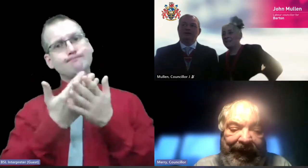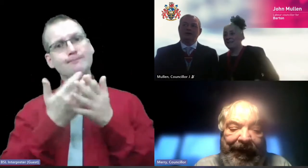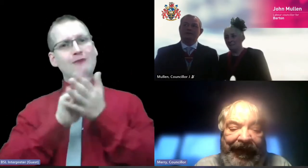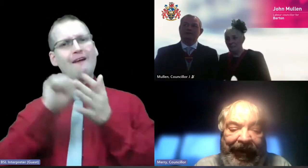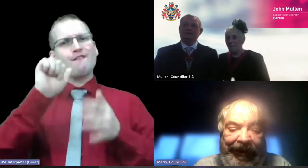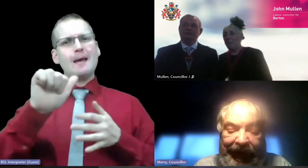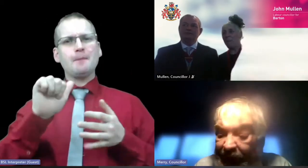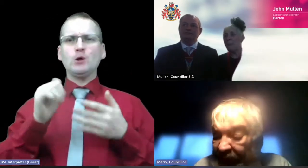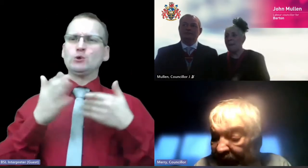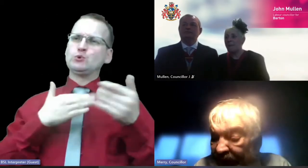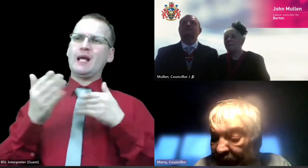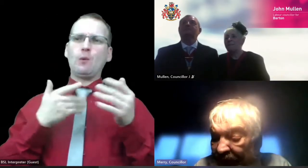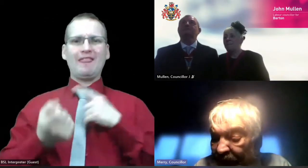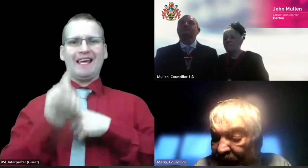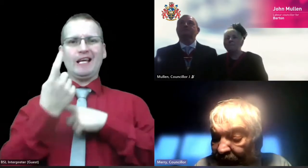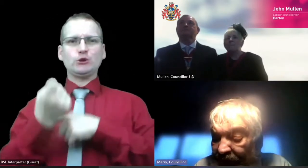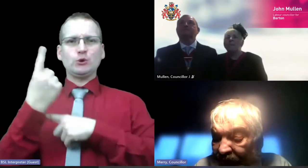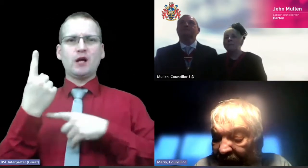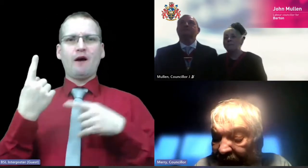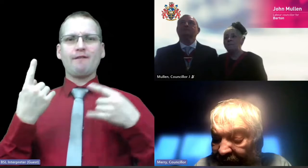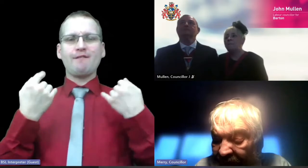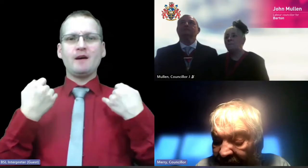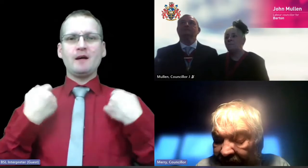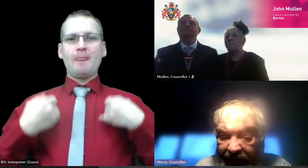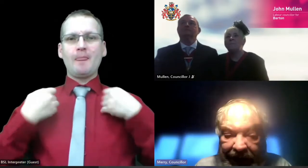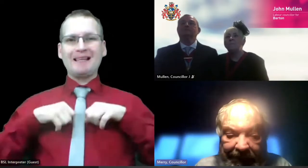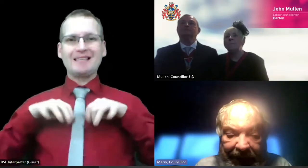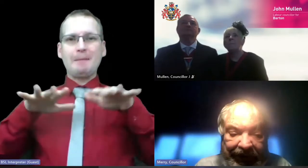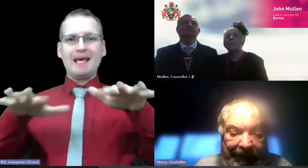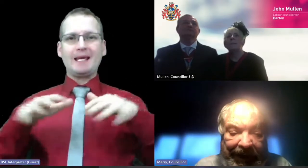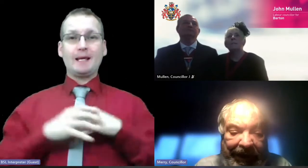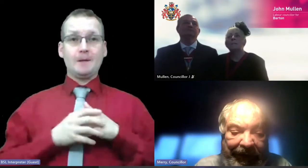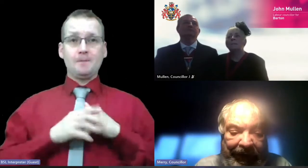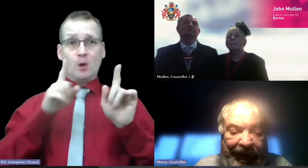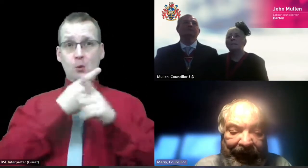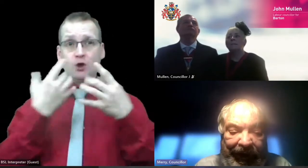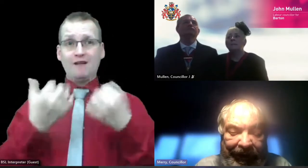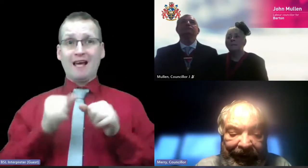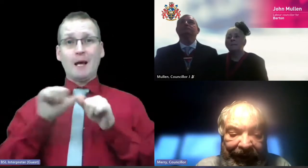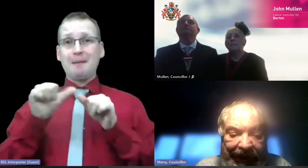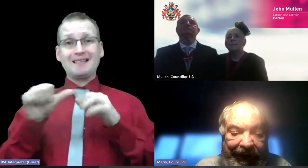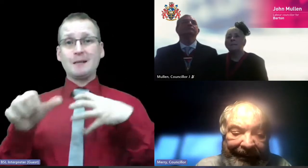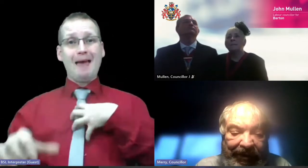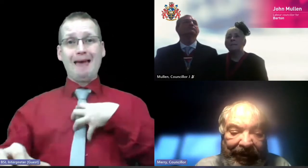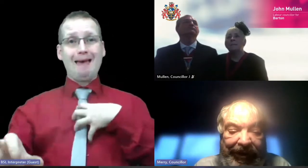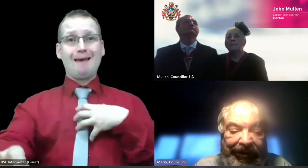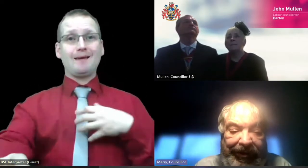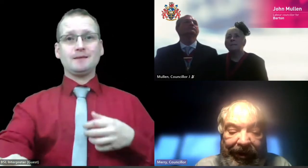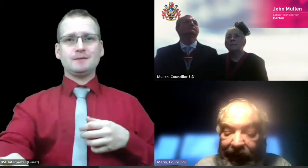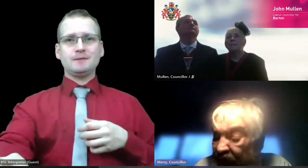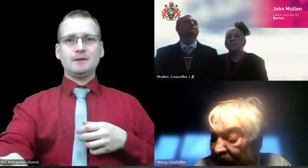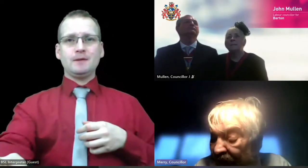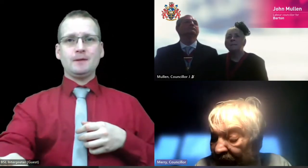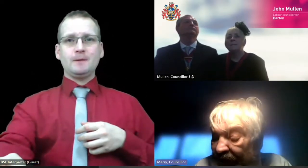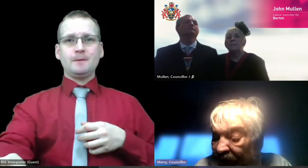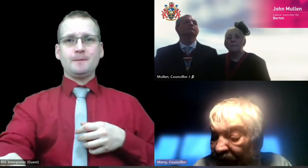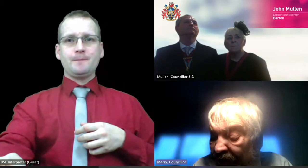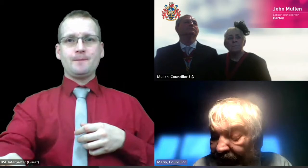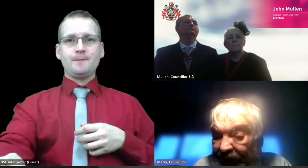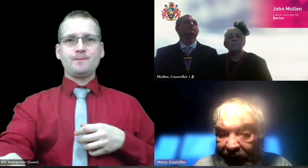dealing with the affairs of the pandemic. We couldn't have had a better mayor, I don't think, to actually cope with